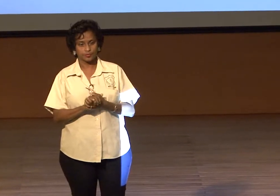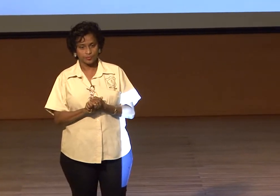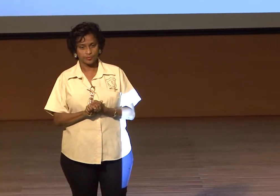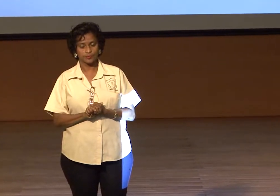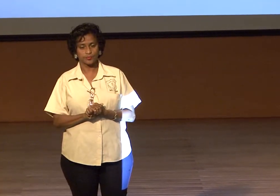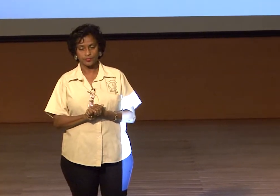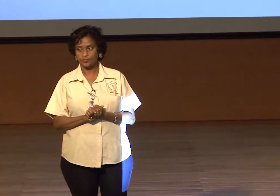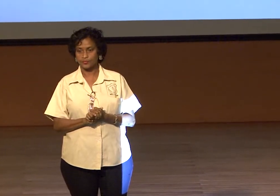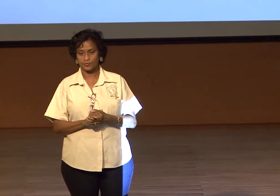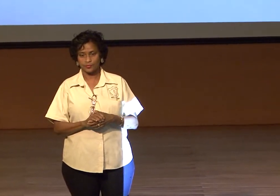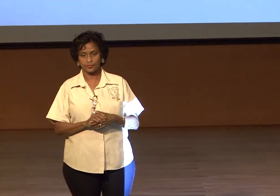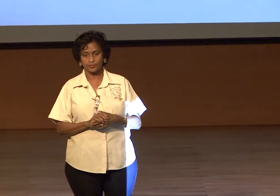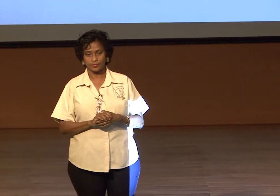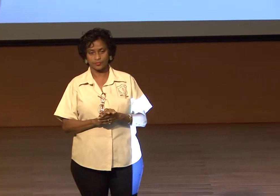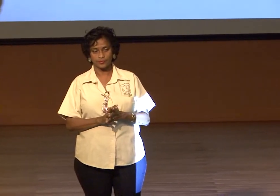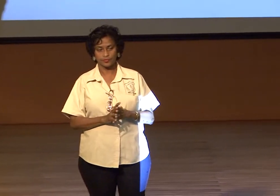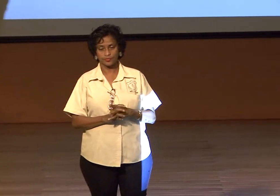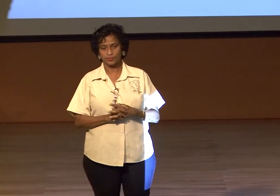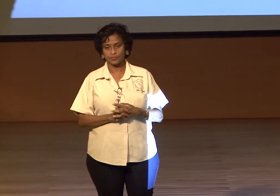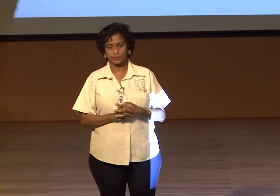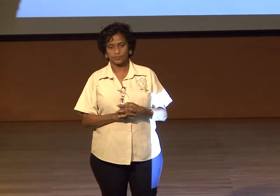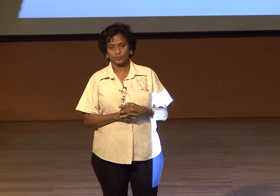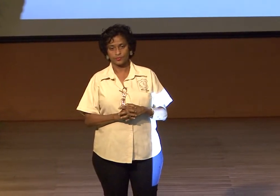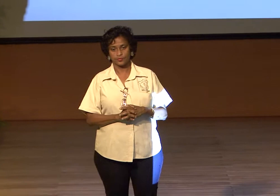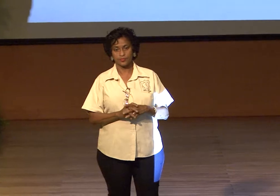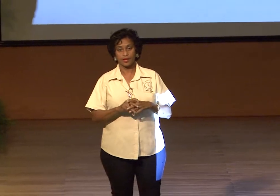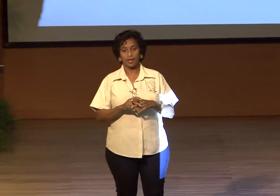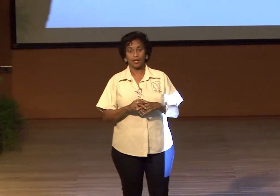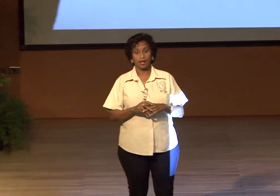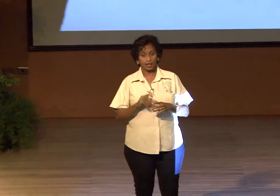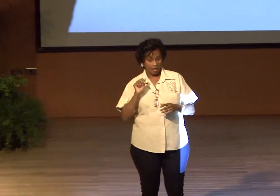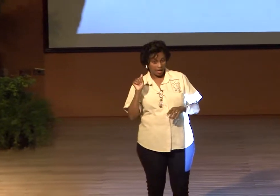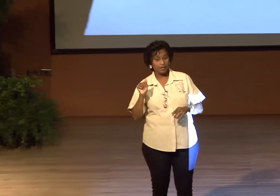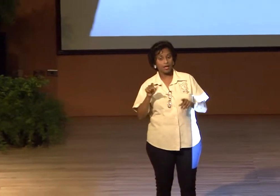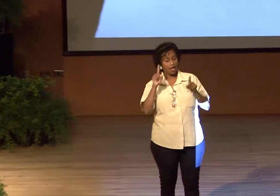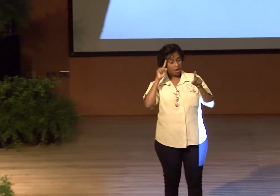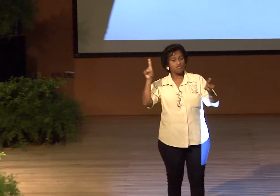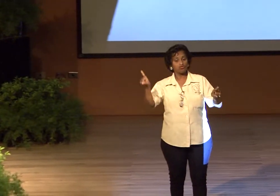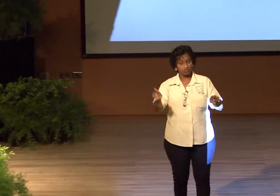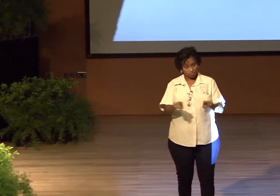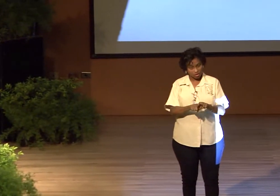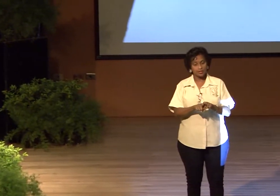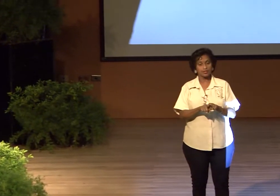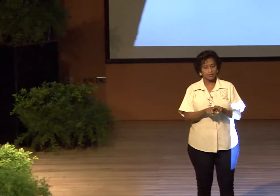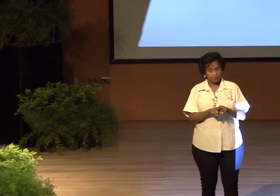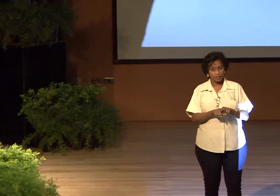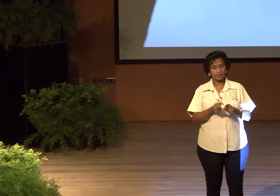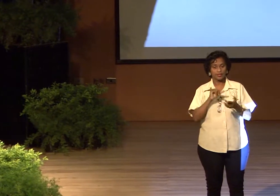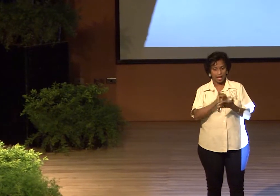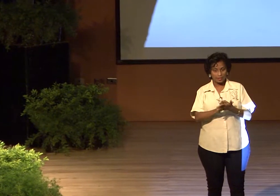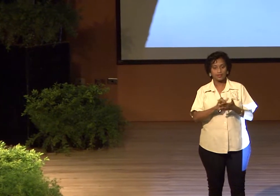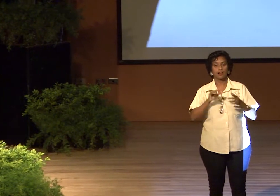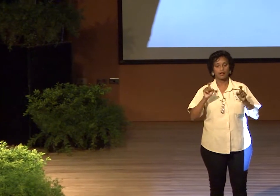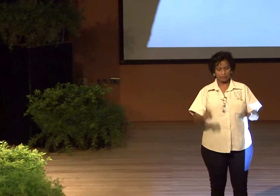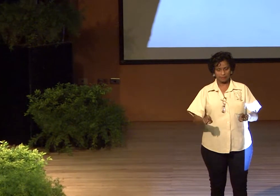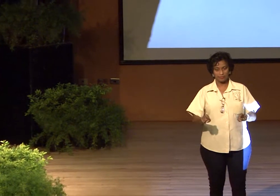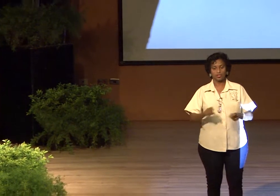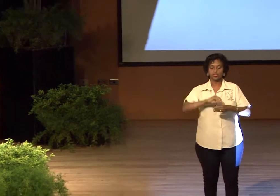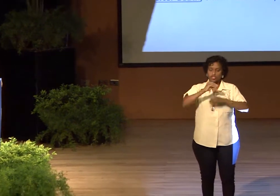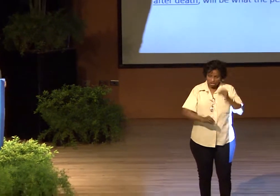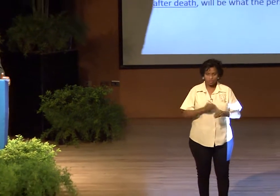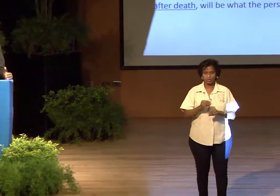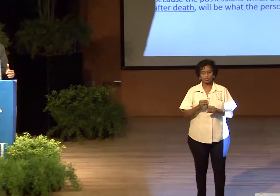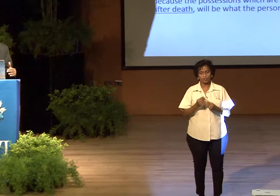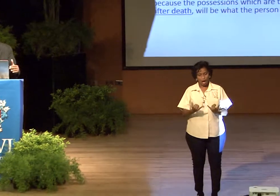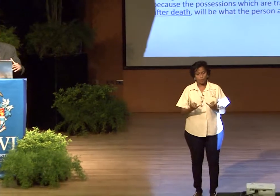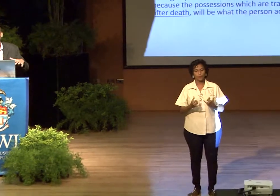Yes, certainly I agree. I think the idea, and that's why I talked about that continuum idea,